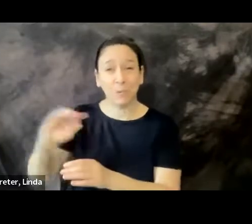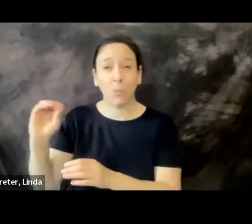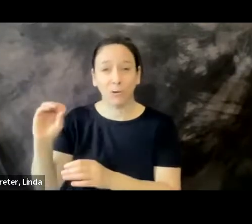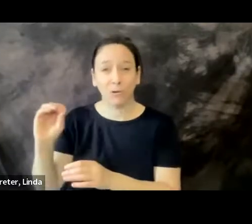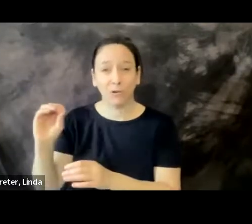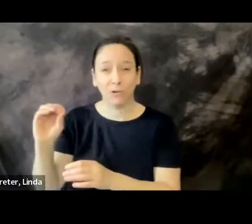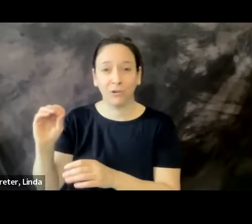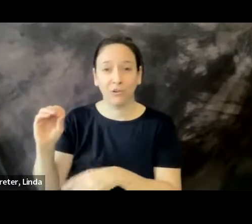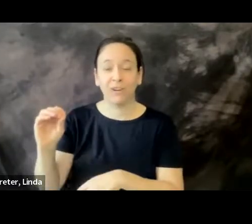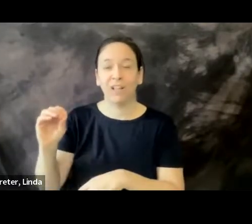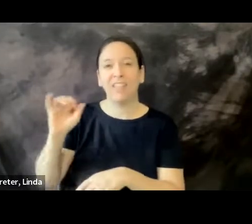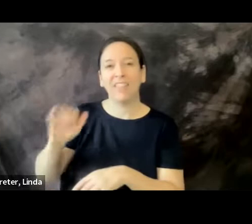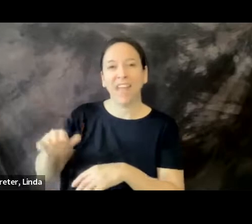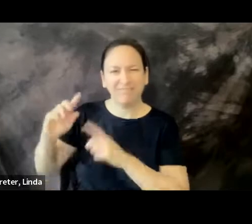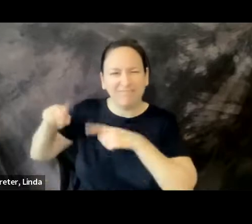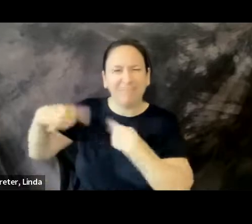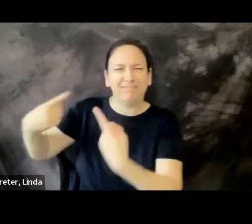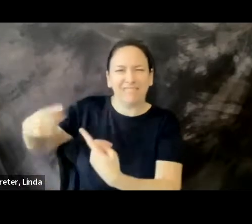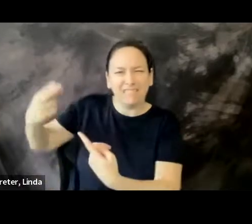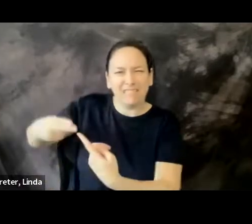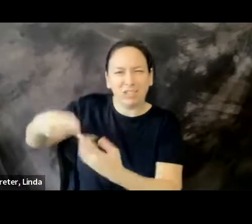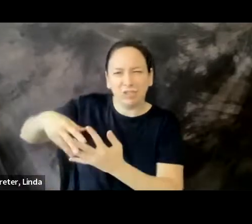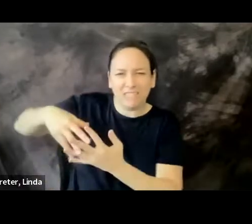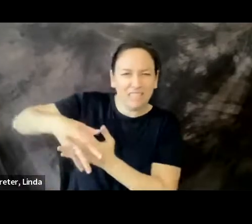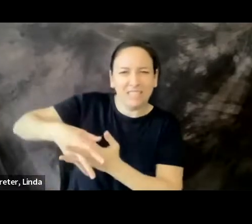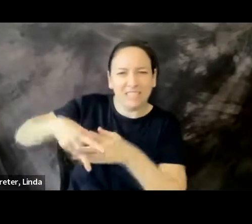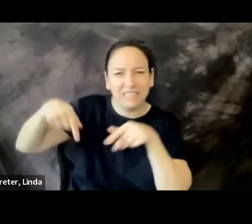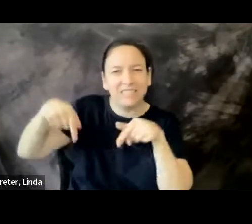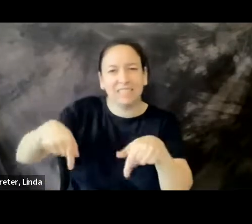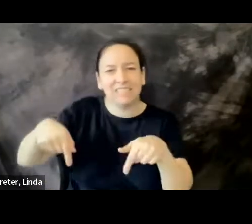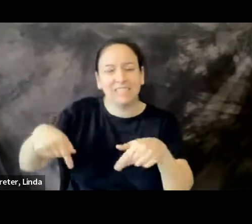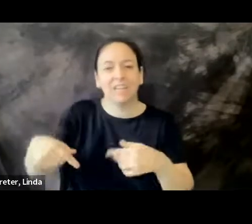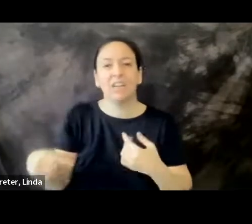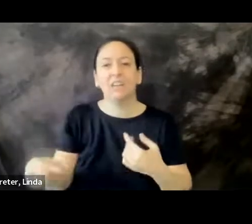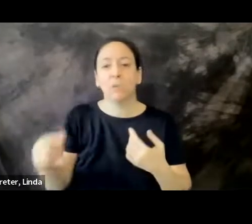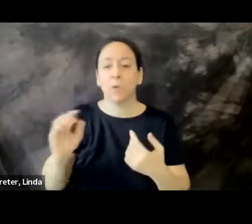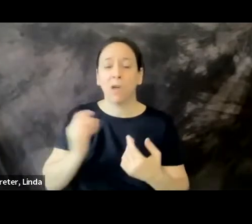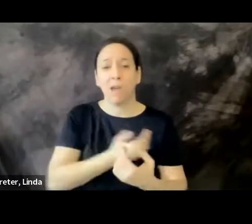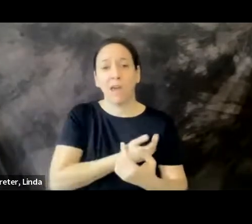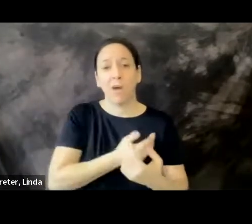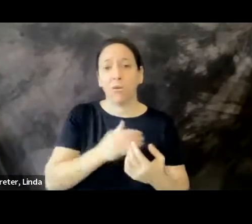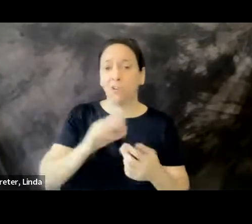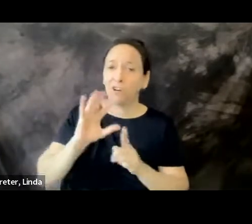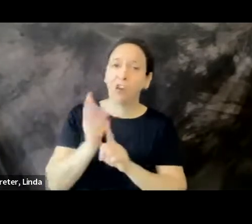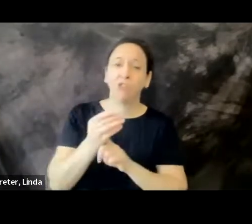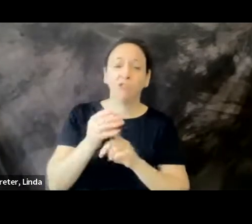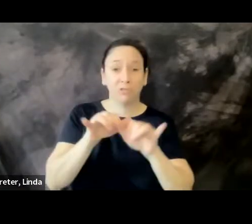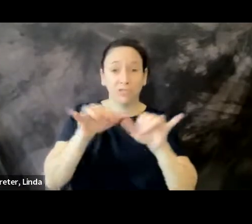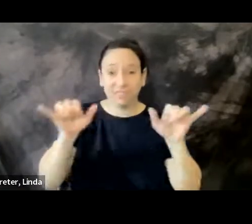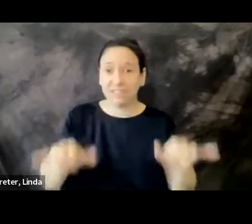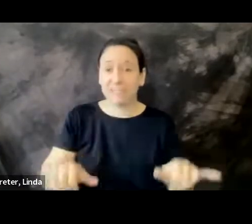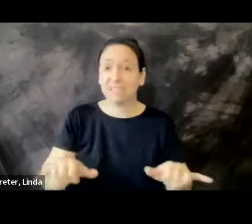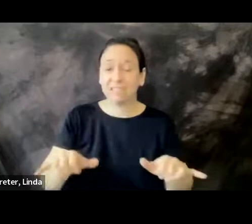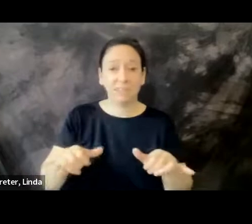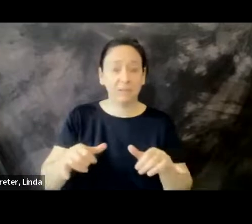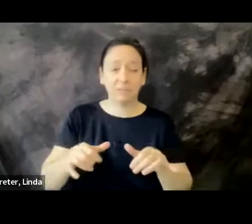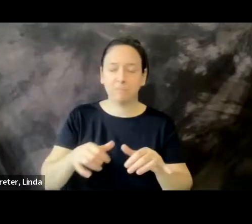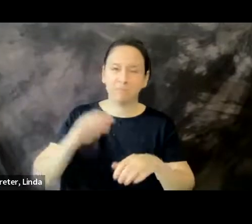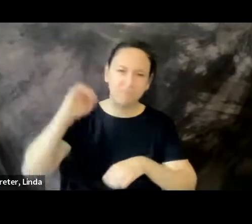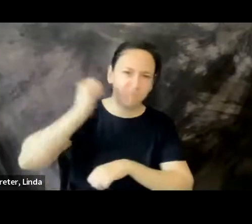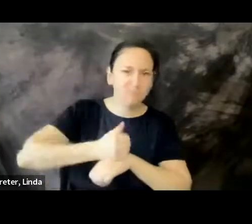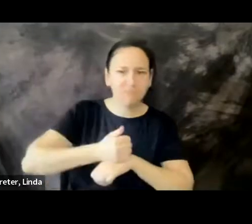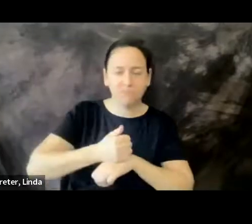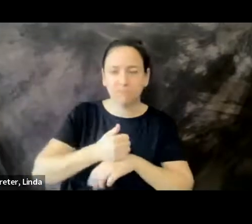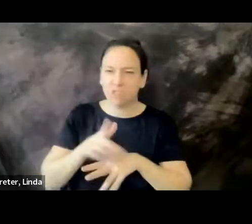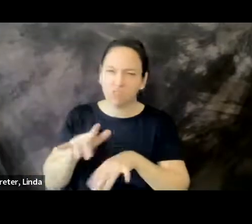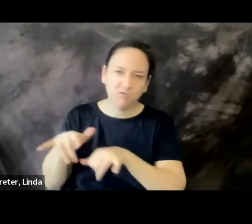there's just a lot in terms of the idea of our carceral system enforcing these norms of